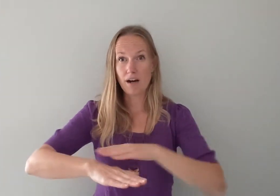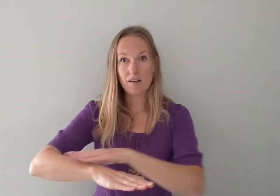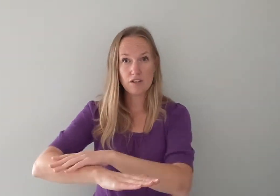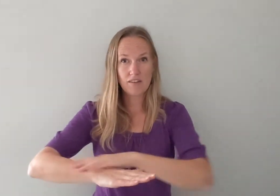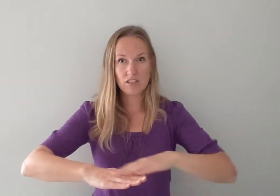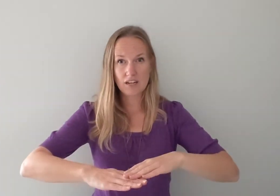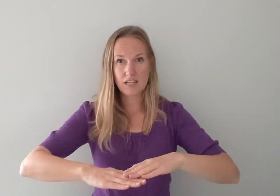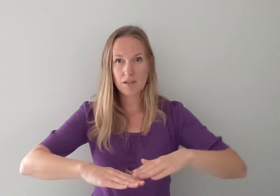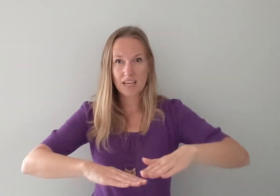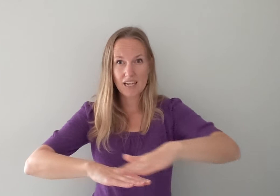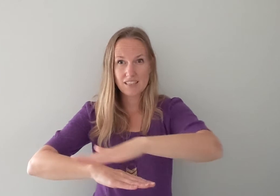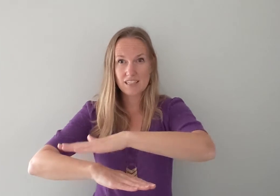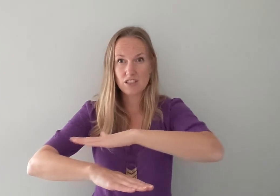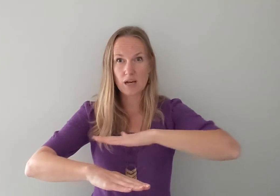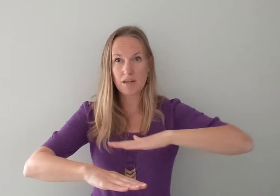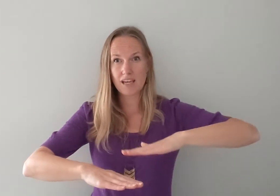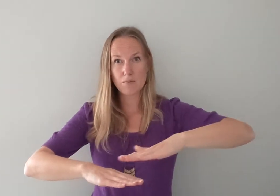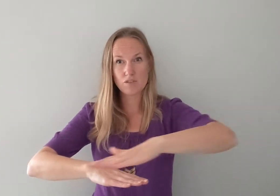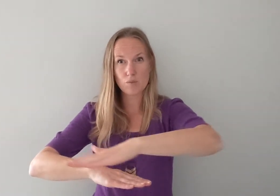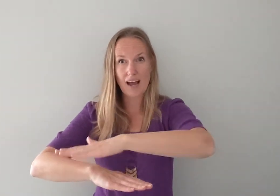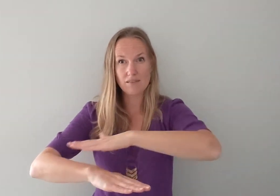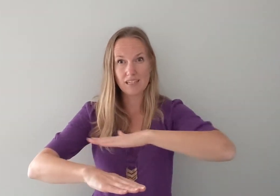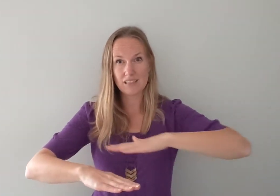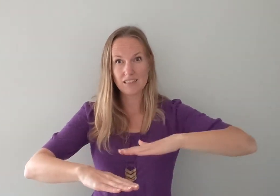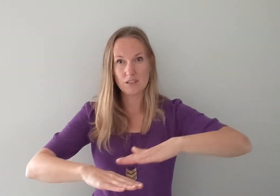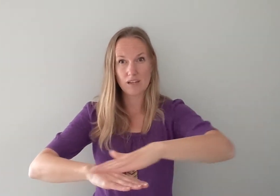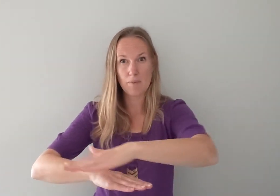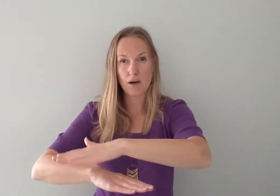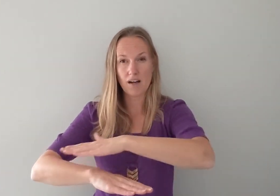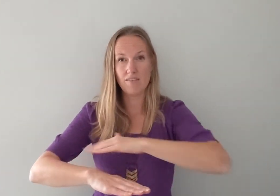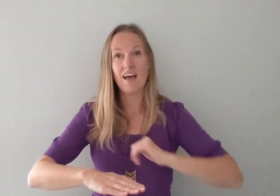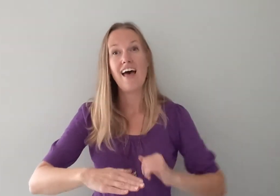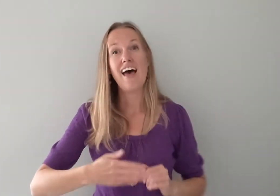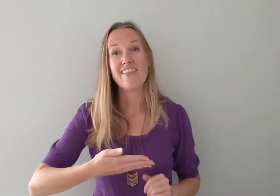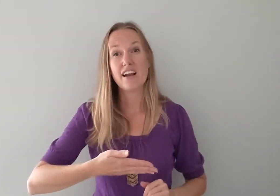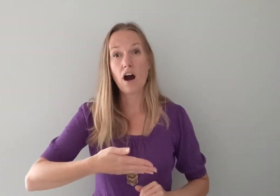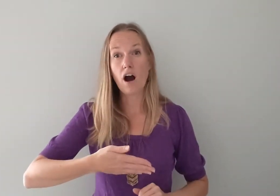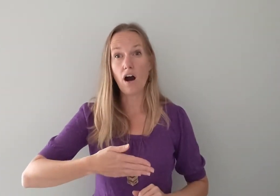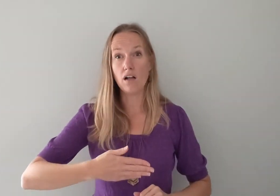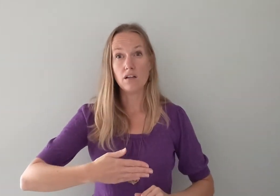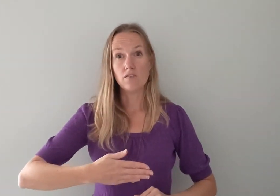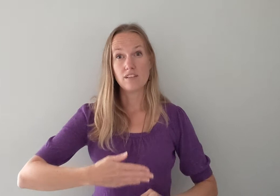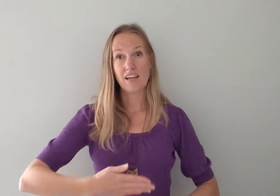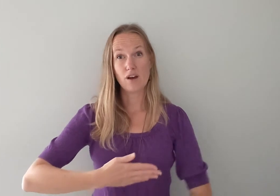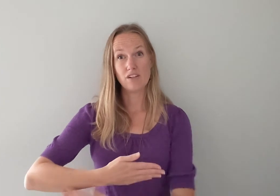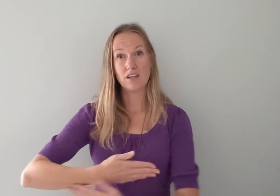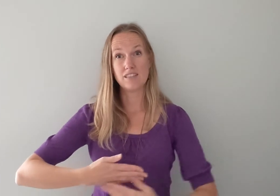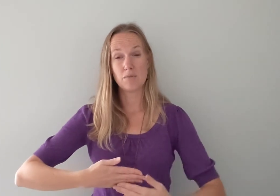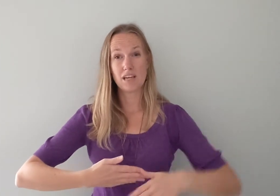above, you have your non-dominant hand, and your dominant hand moves around like this, showing above. And then all. For that, you have your non-dominant hand